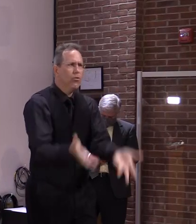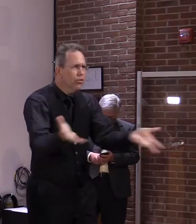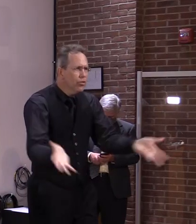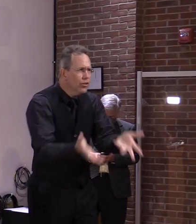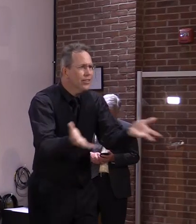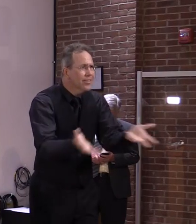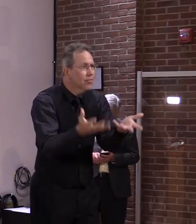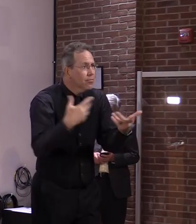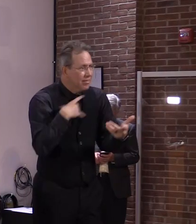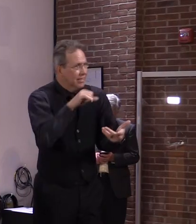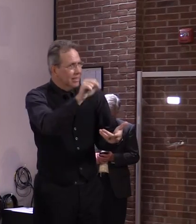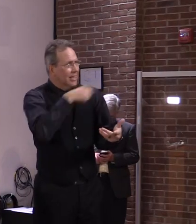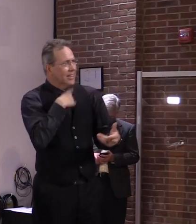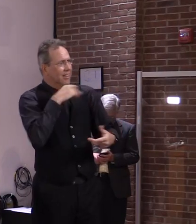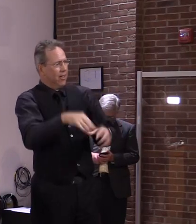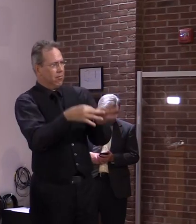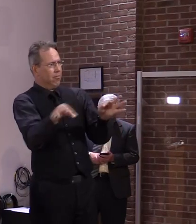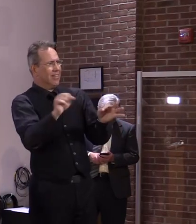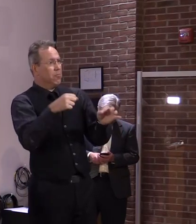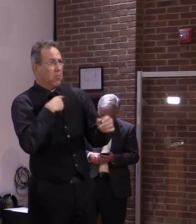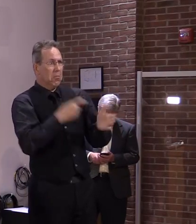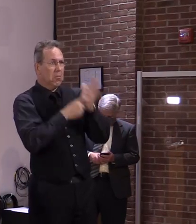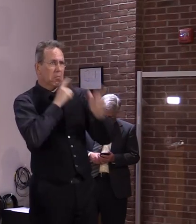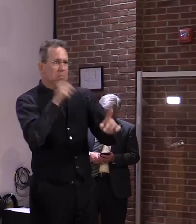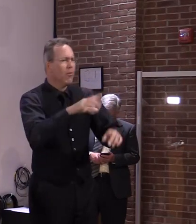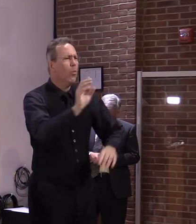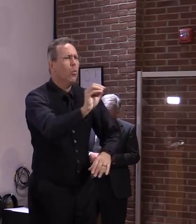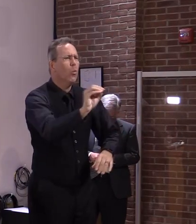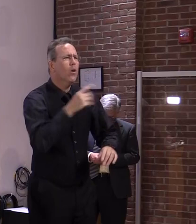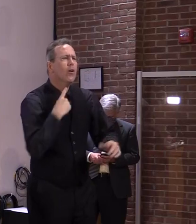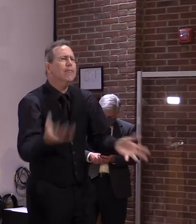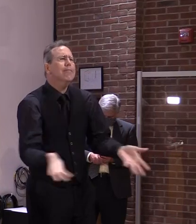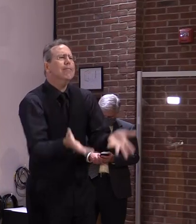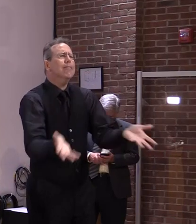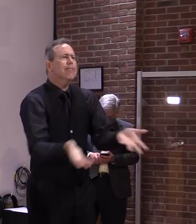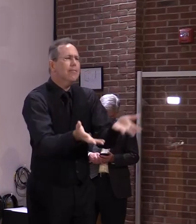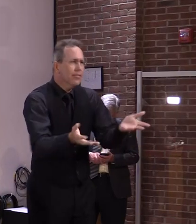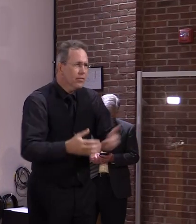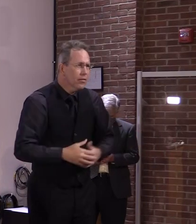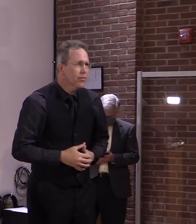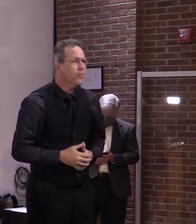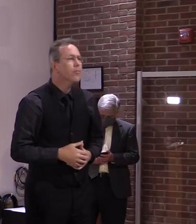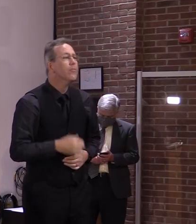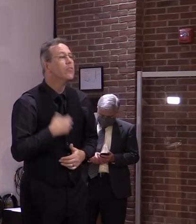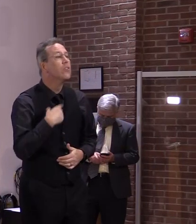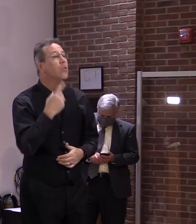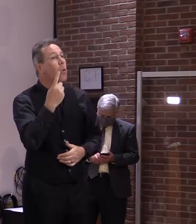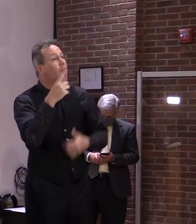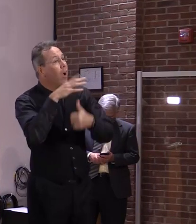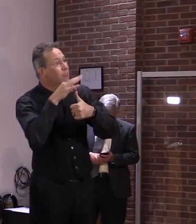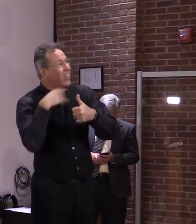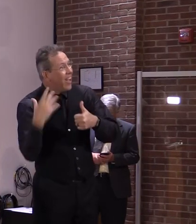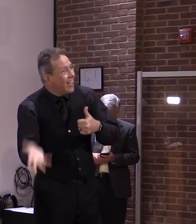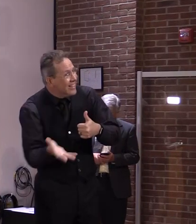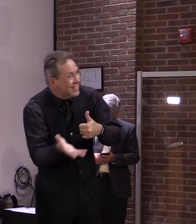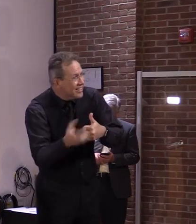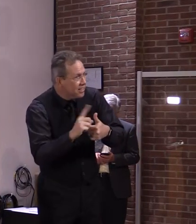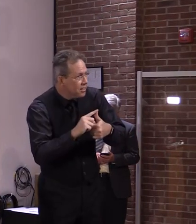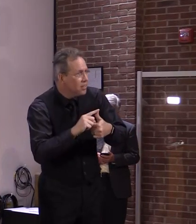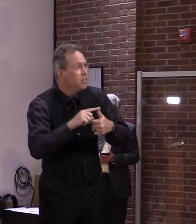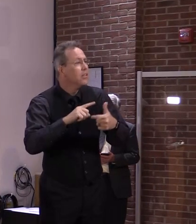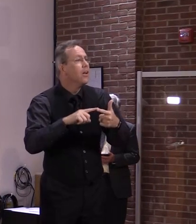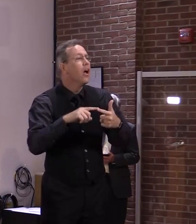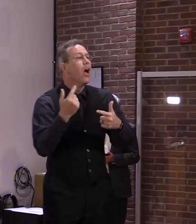that their employees will get vaccines. This is one potential pathway. Governors described other pathways. You know,